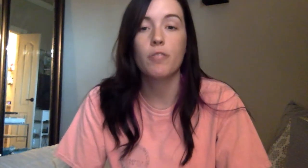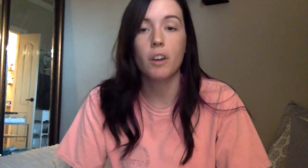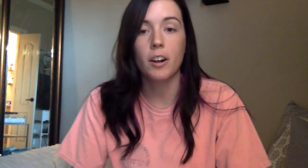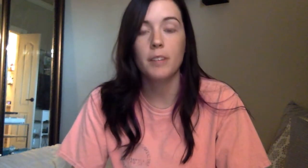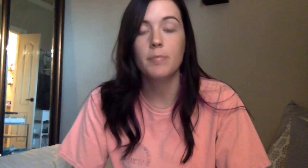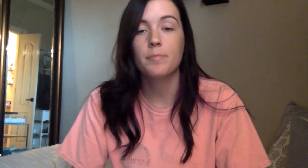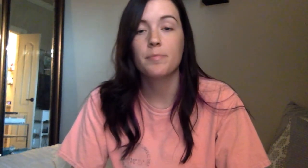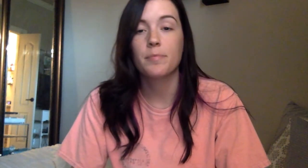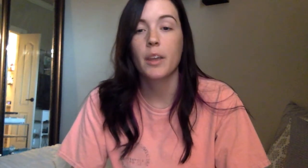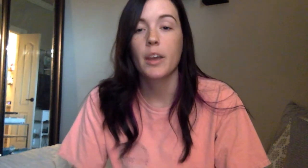far.